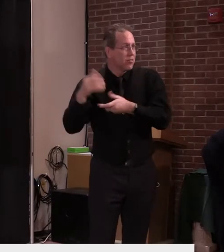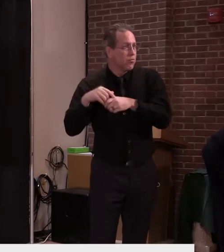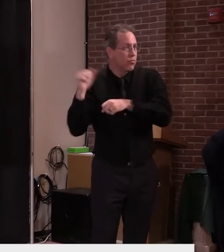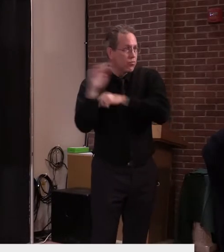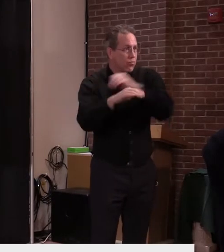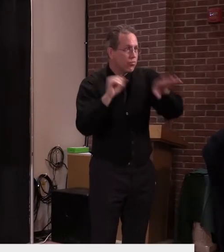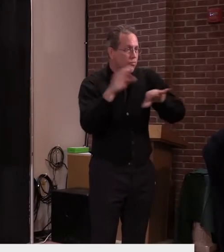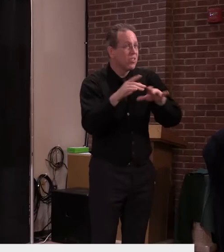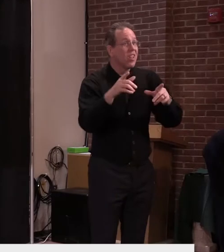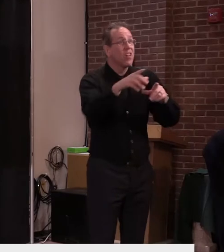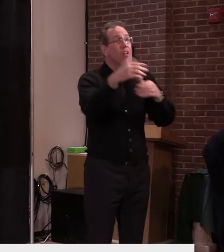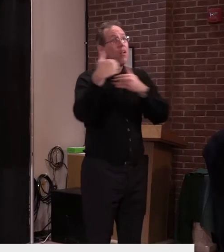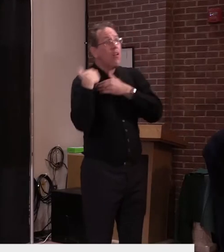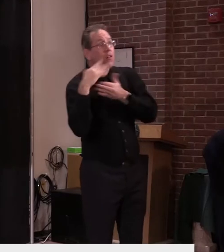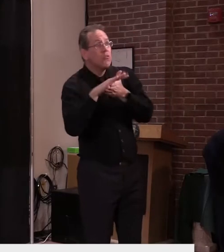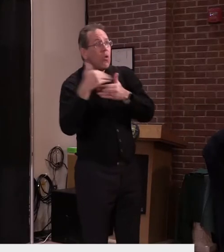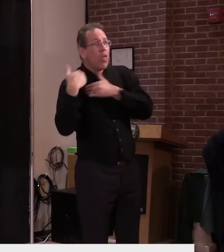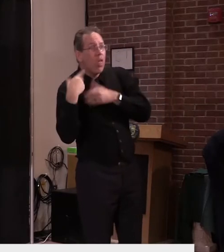schools will be later this week.